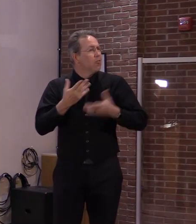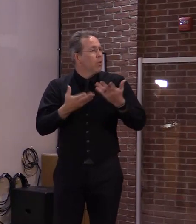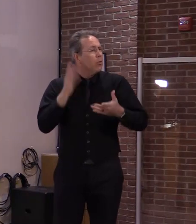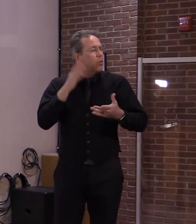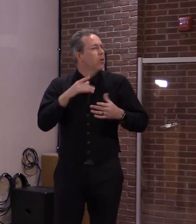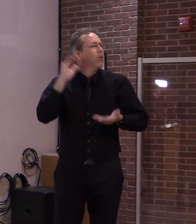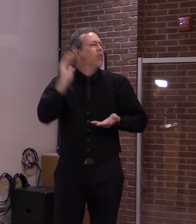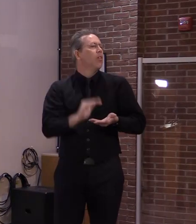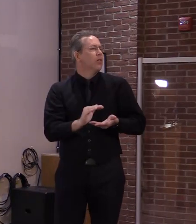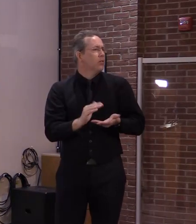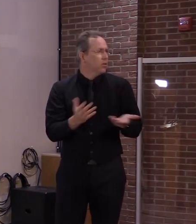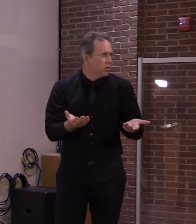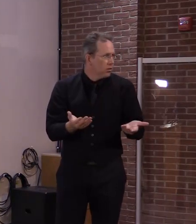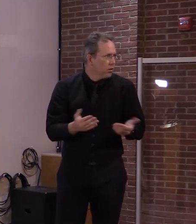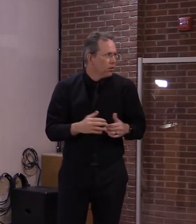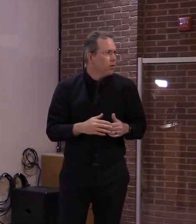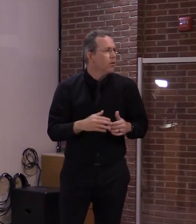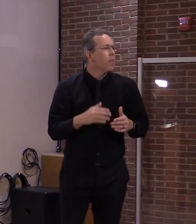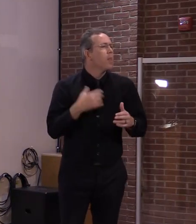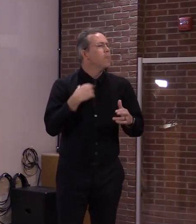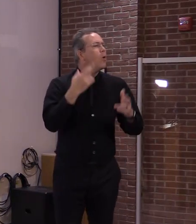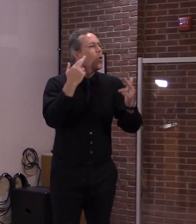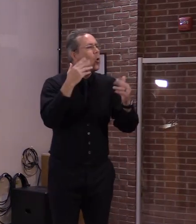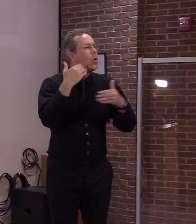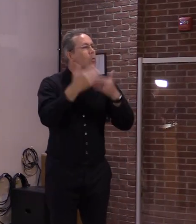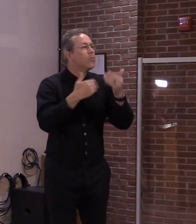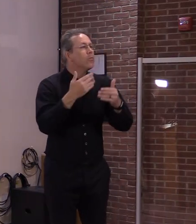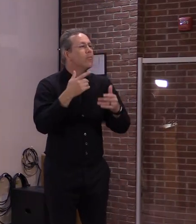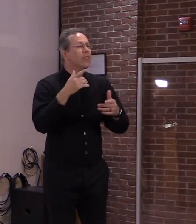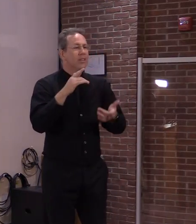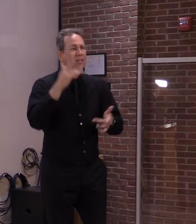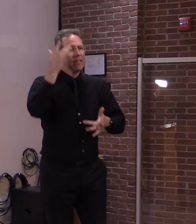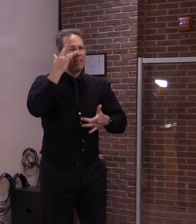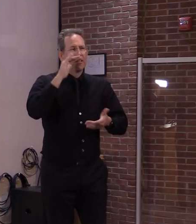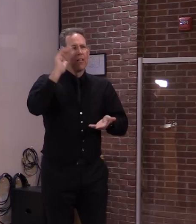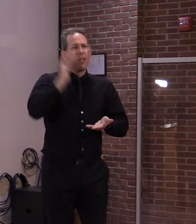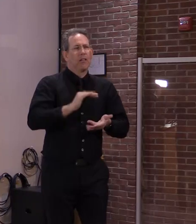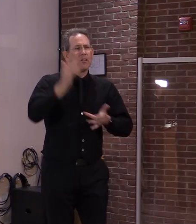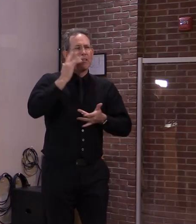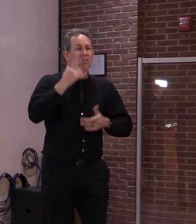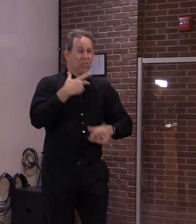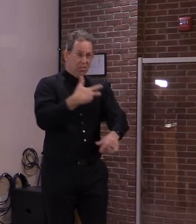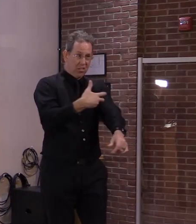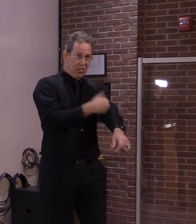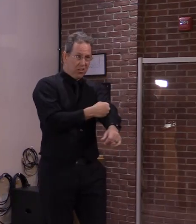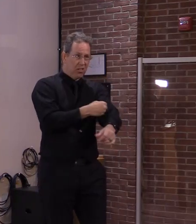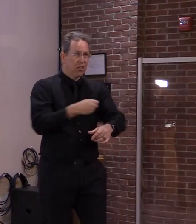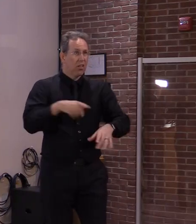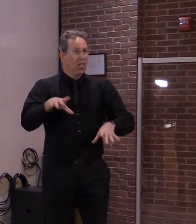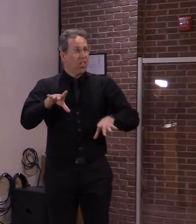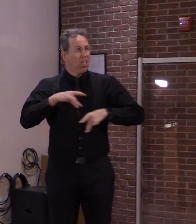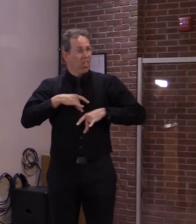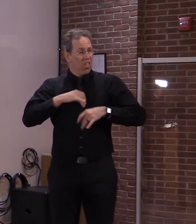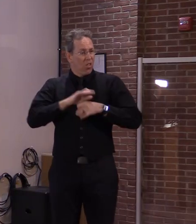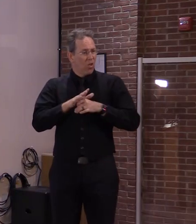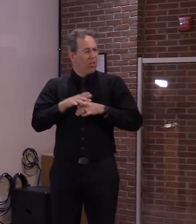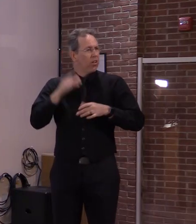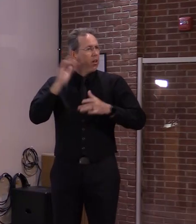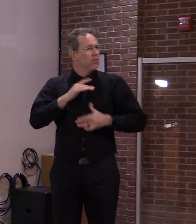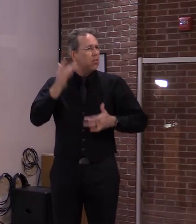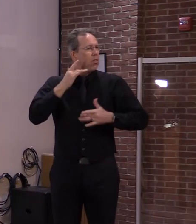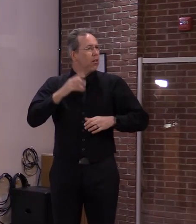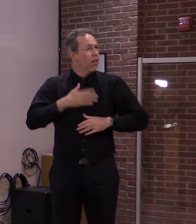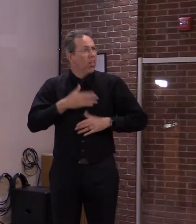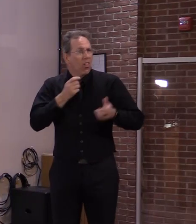So that's what we've been doing since day one, is trying to reduce hospitalizations and deaths, and that's what these